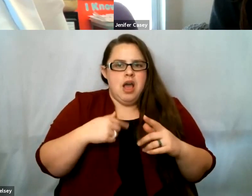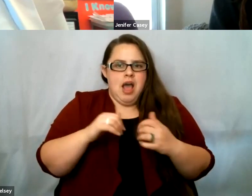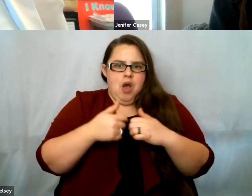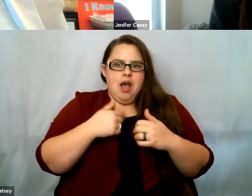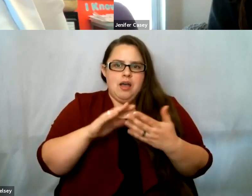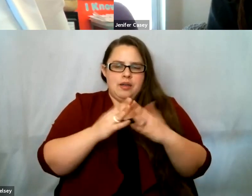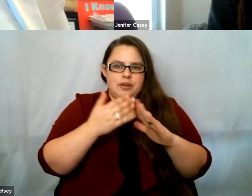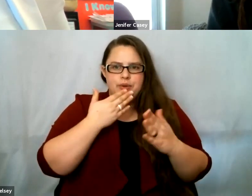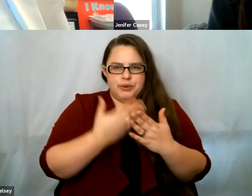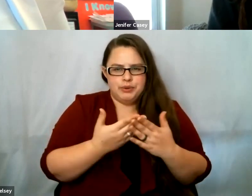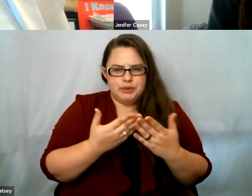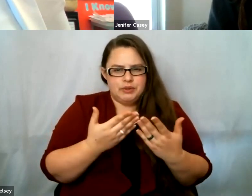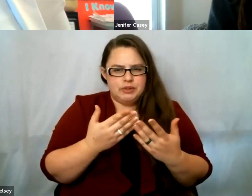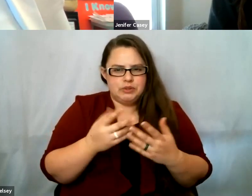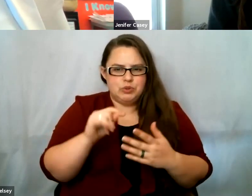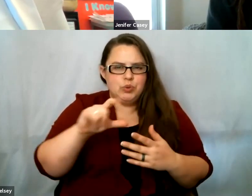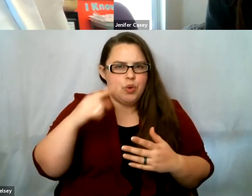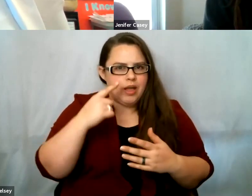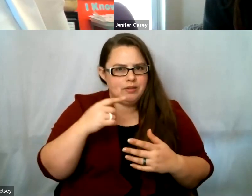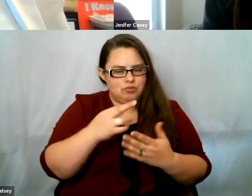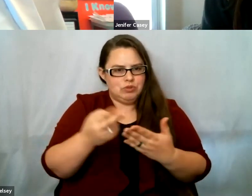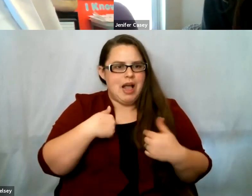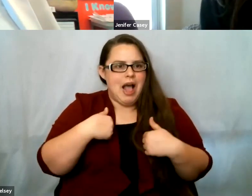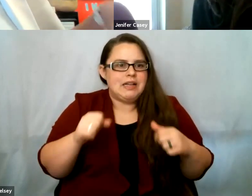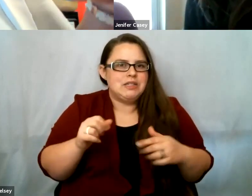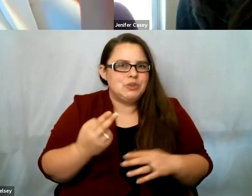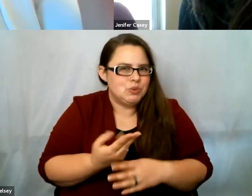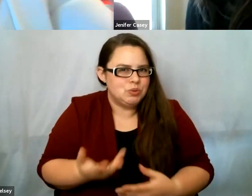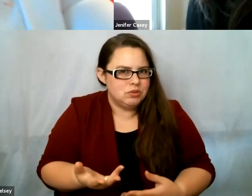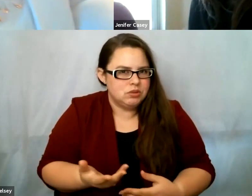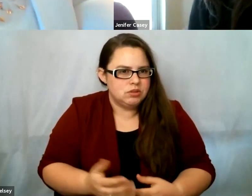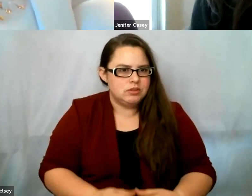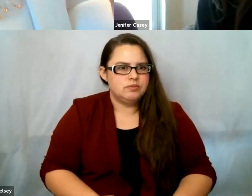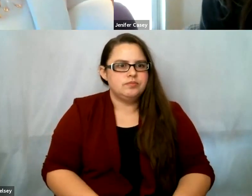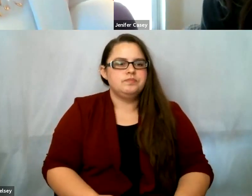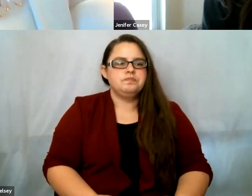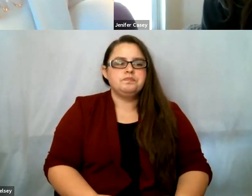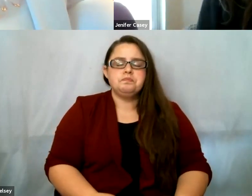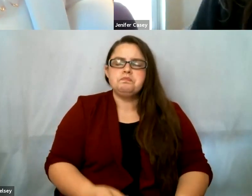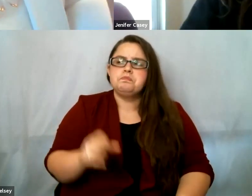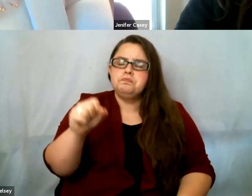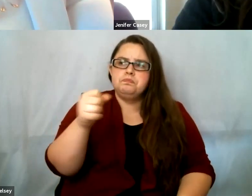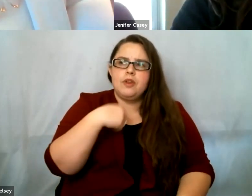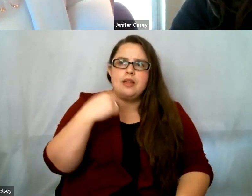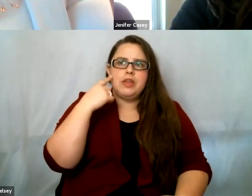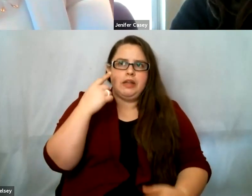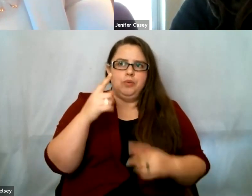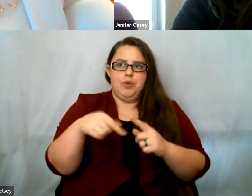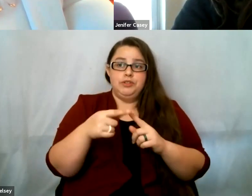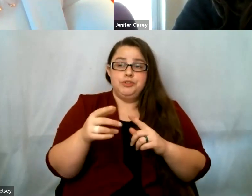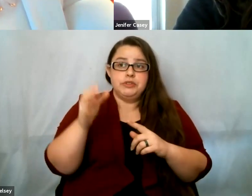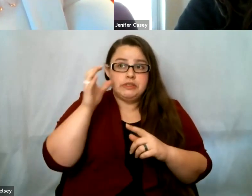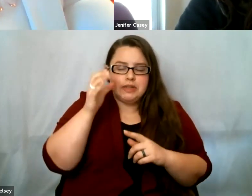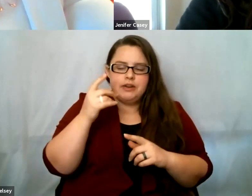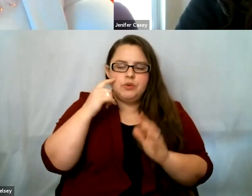me. Yeah, I think even when you're listening or say they're not participating and